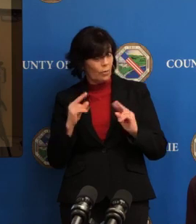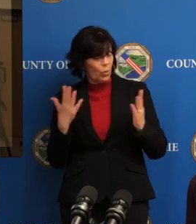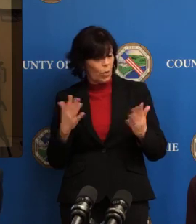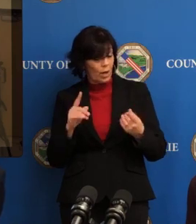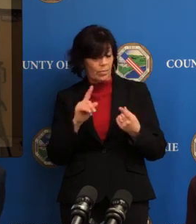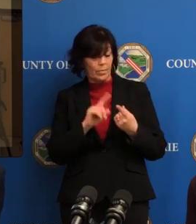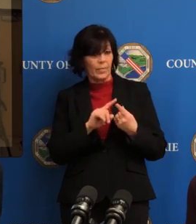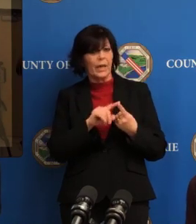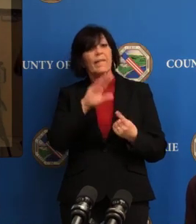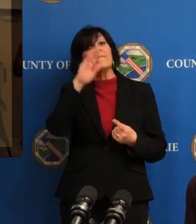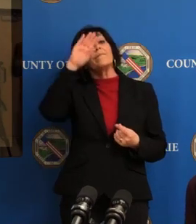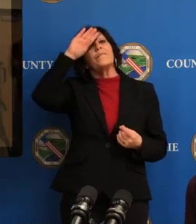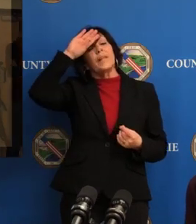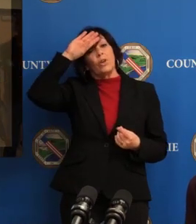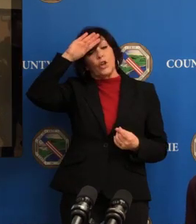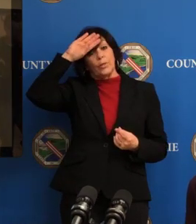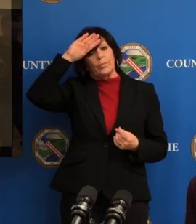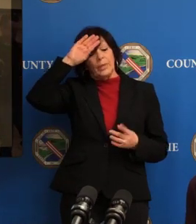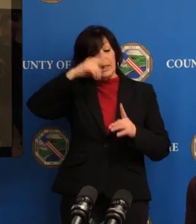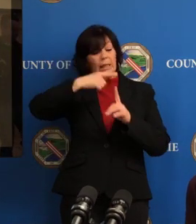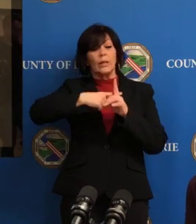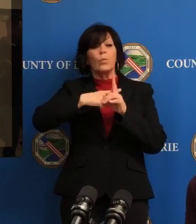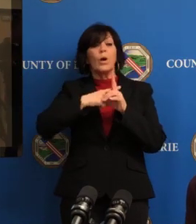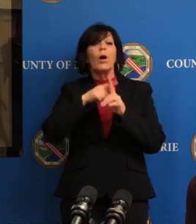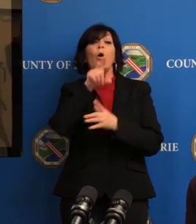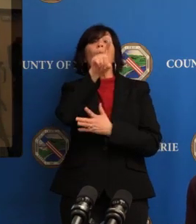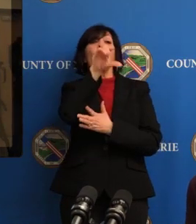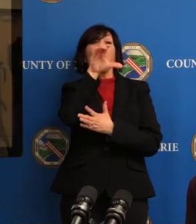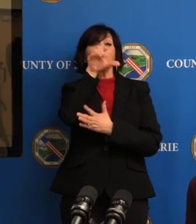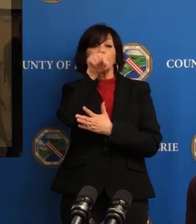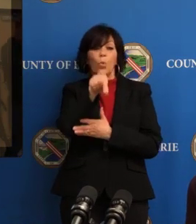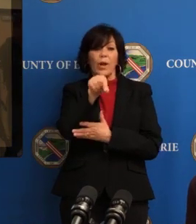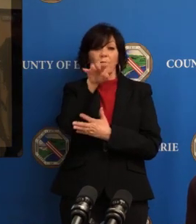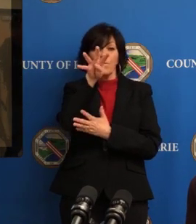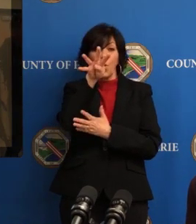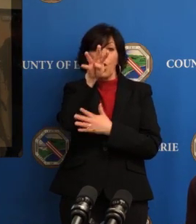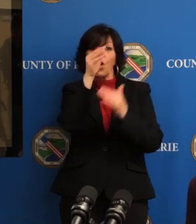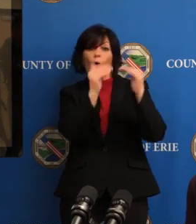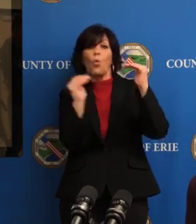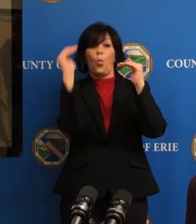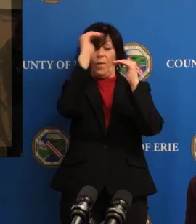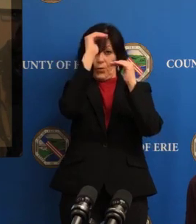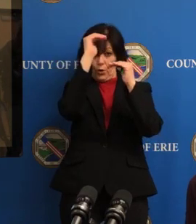first, fever, and that's a temperature of 100.4 or